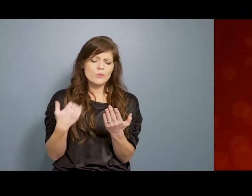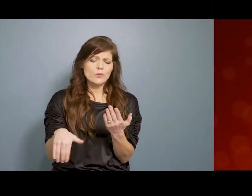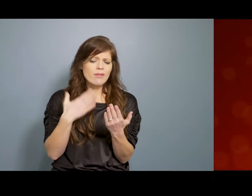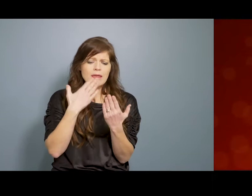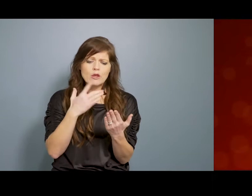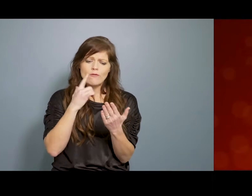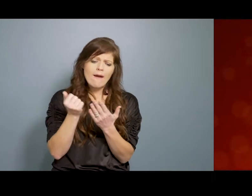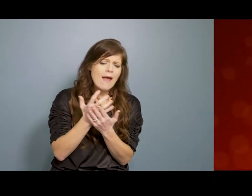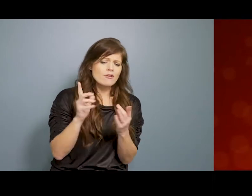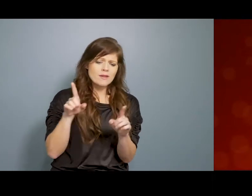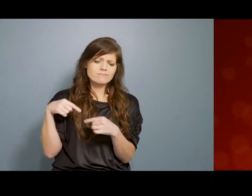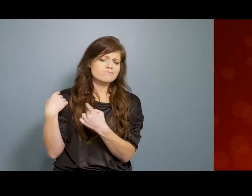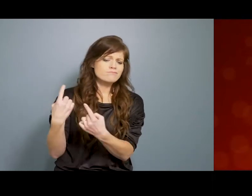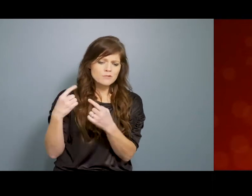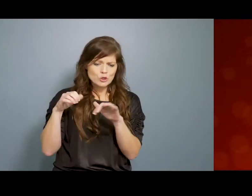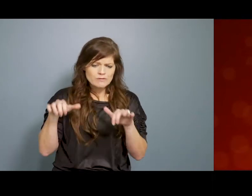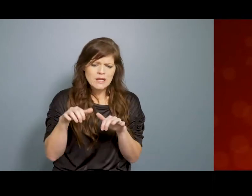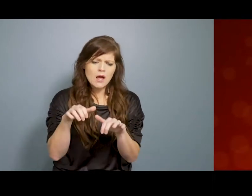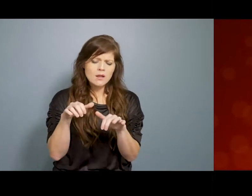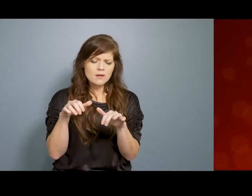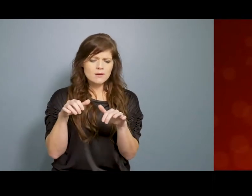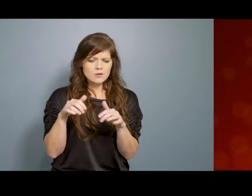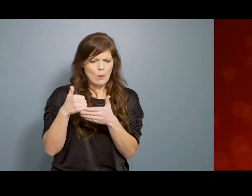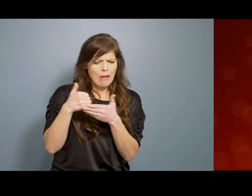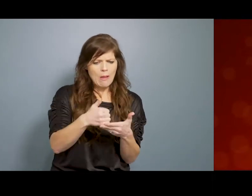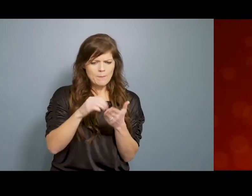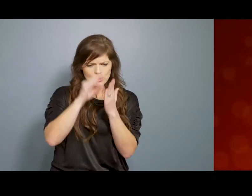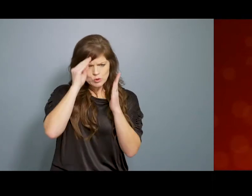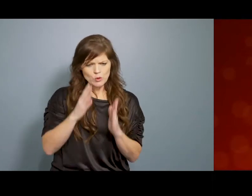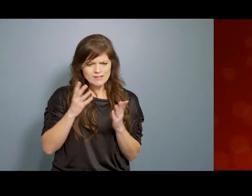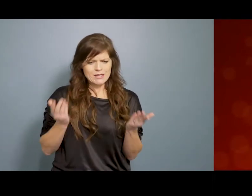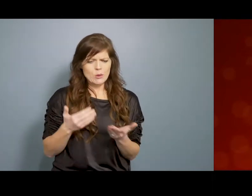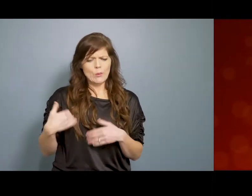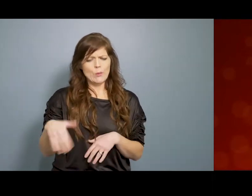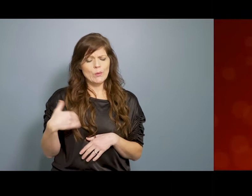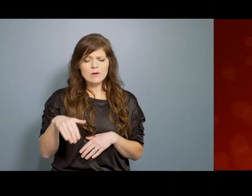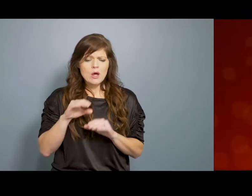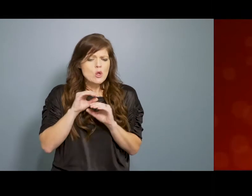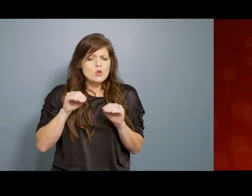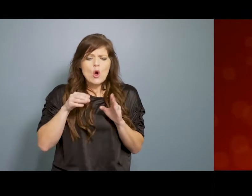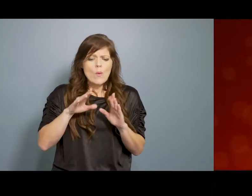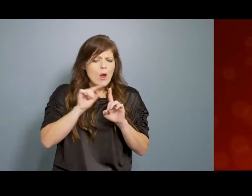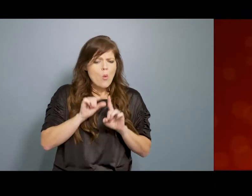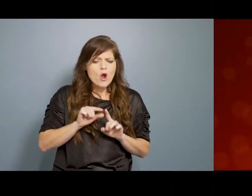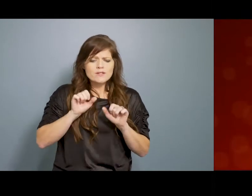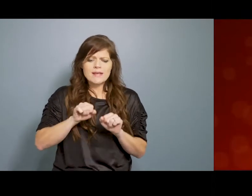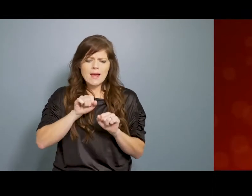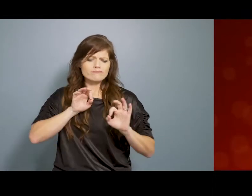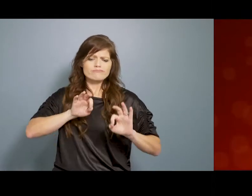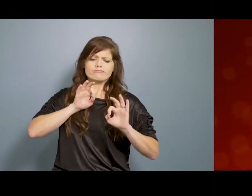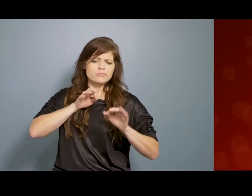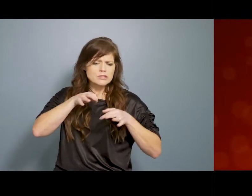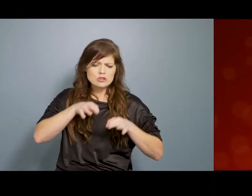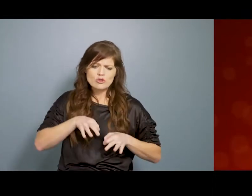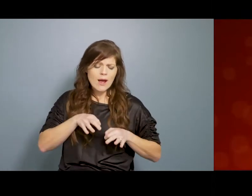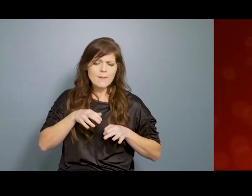all you've done. It has, there's just simply no way to accurately describe the amount